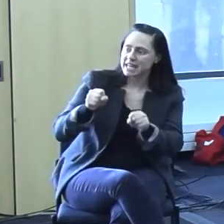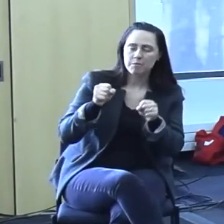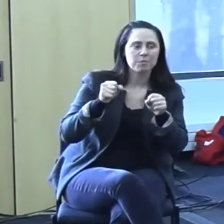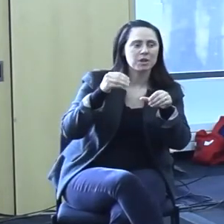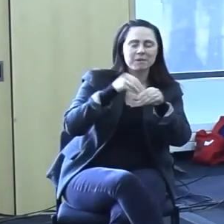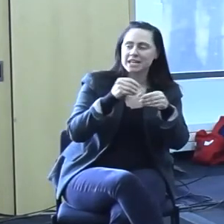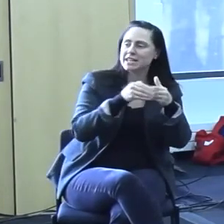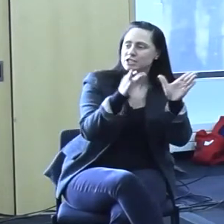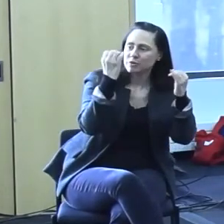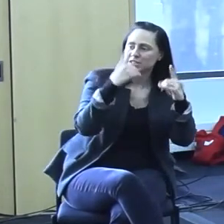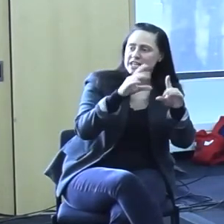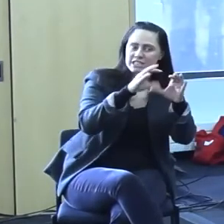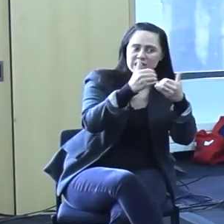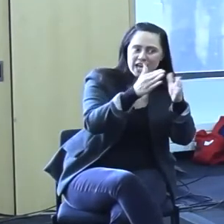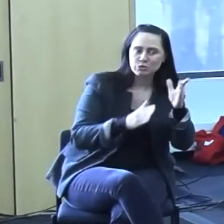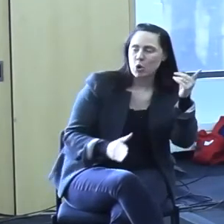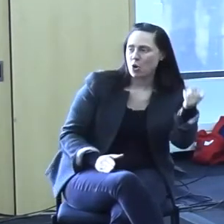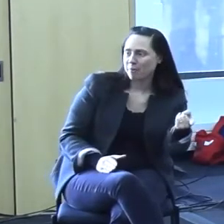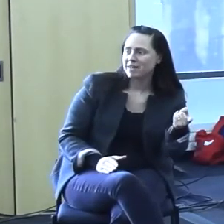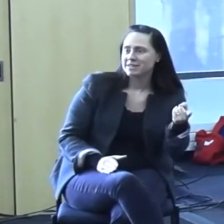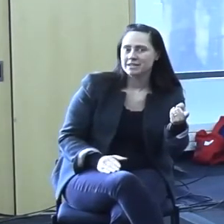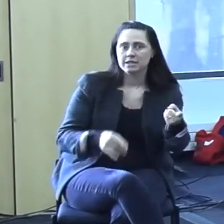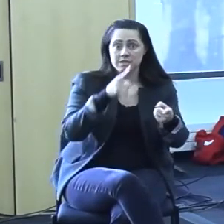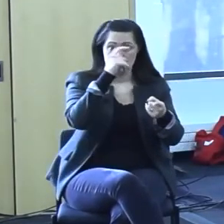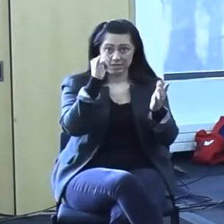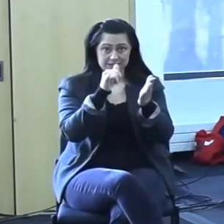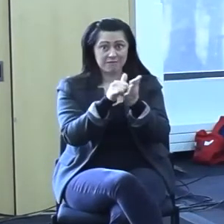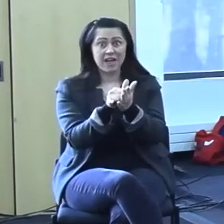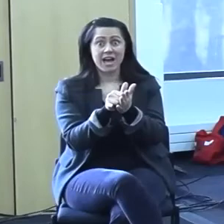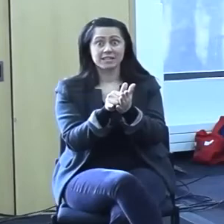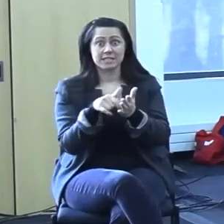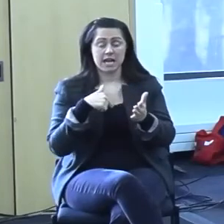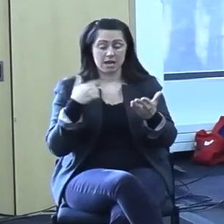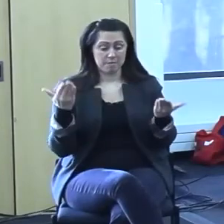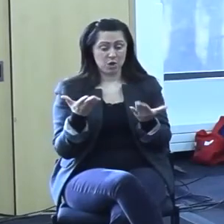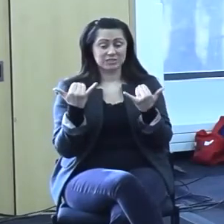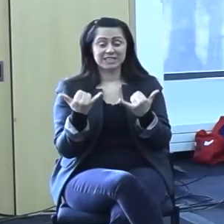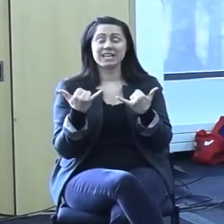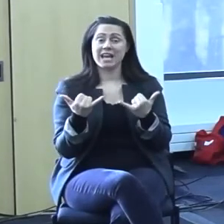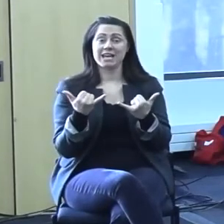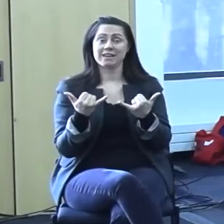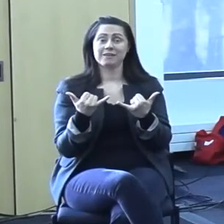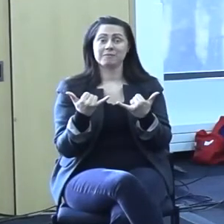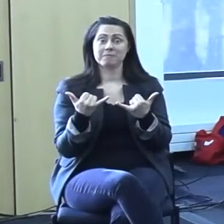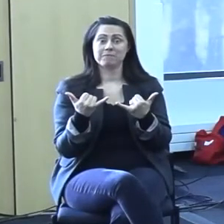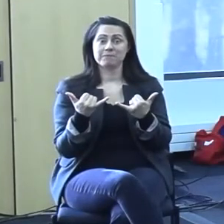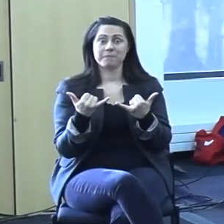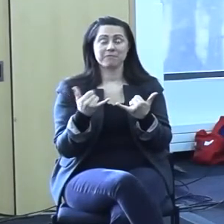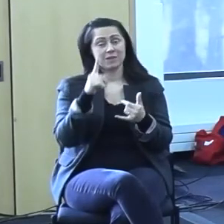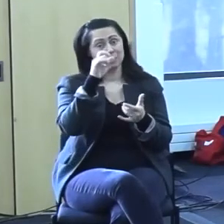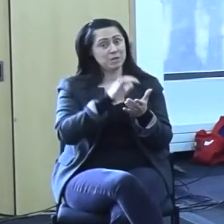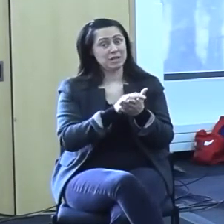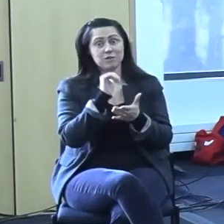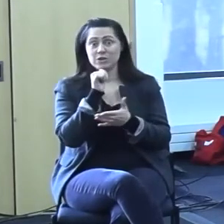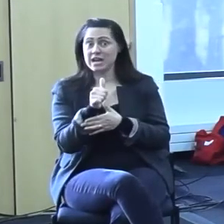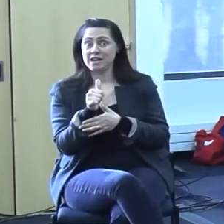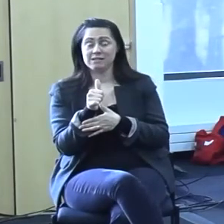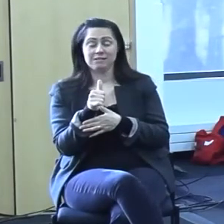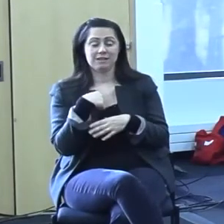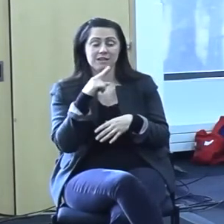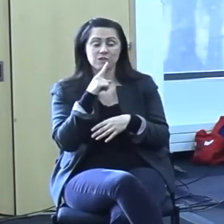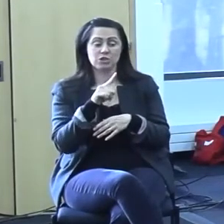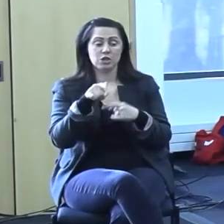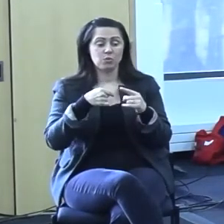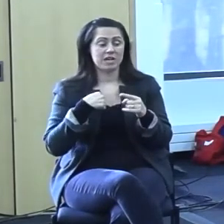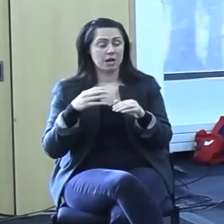general education classroom. And because of that, I'm where I am here today. And believe it or not, I actually,